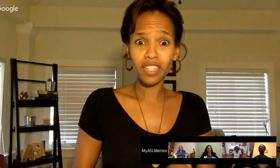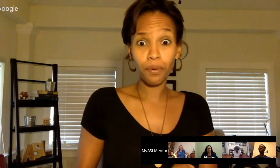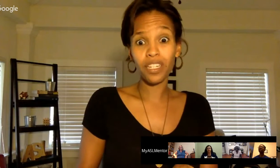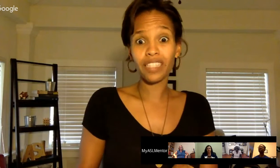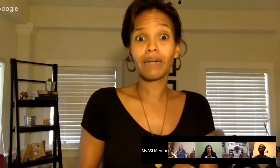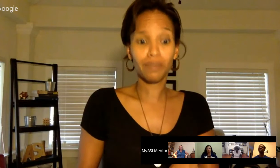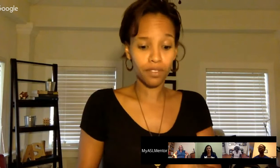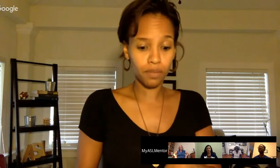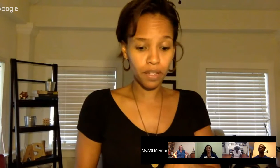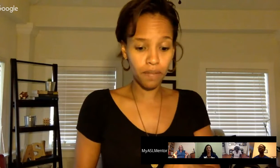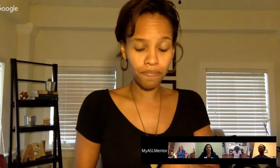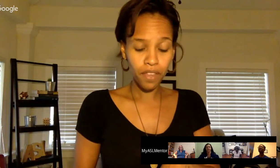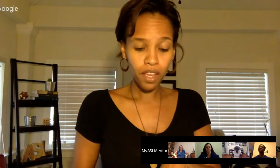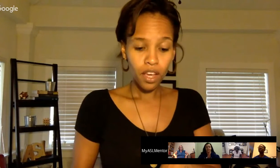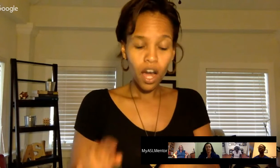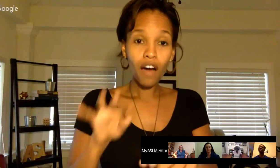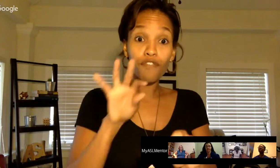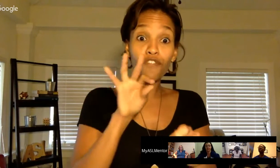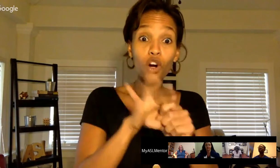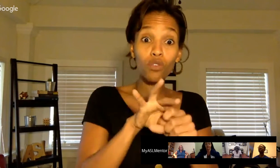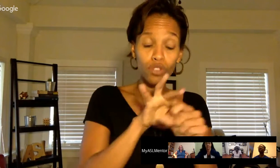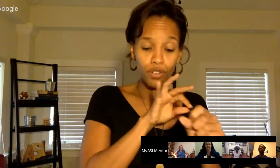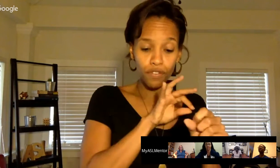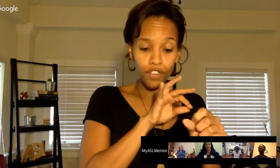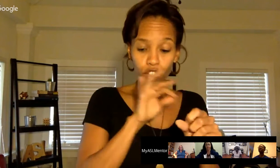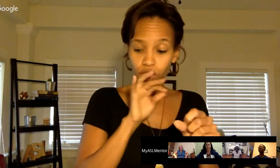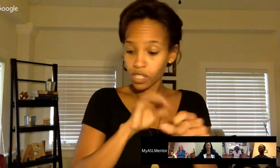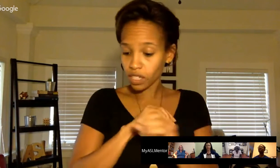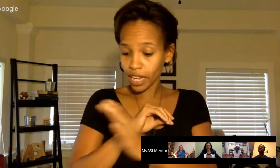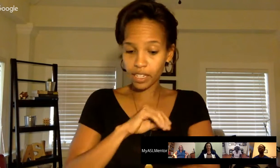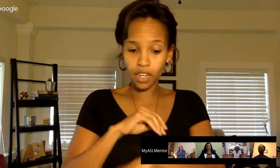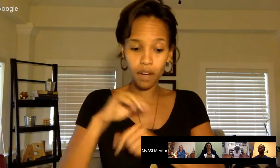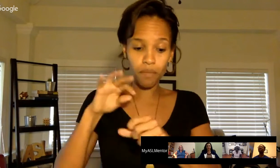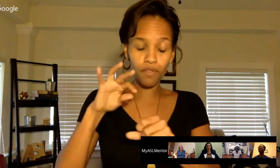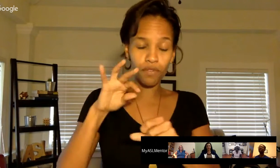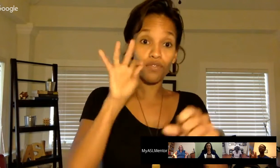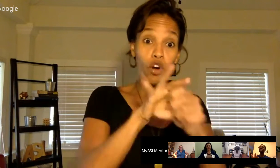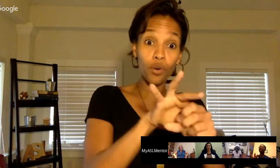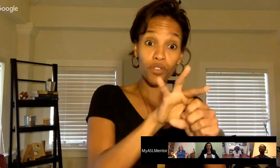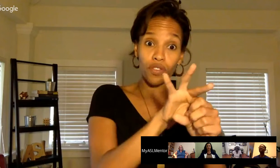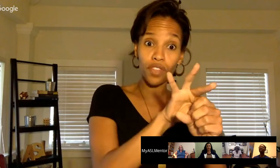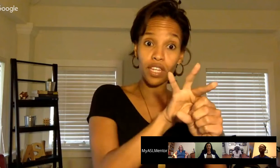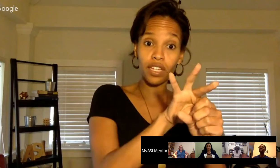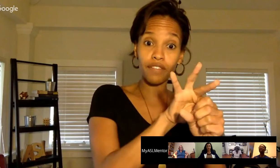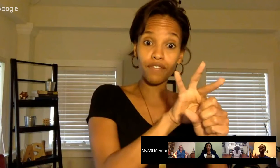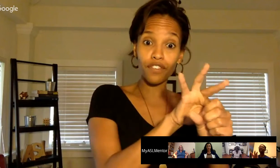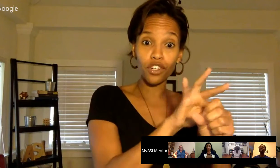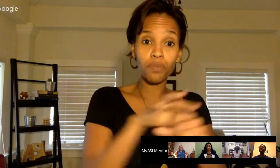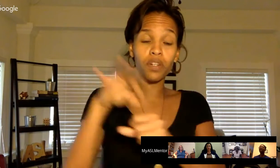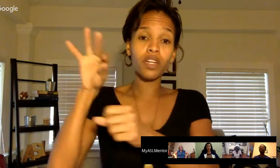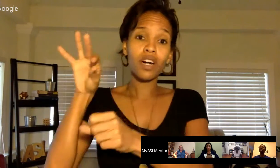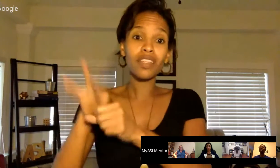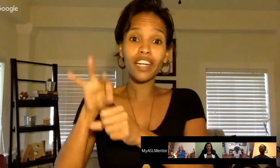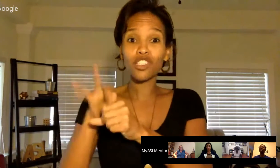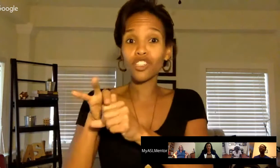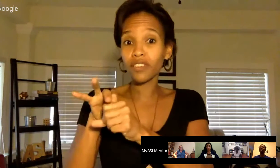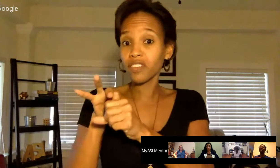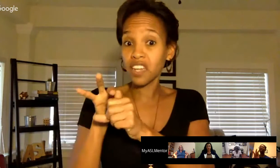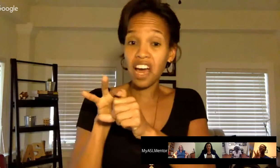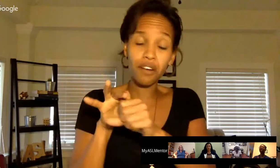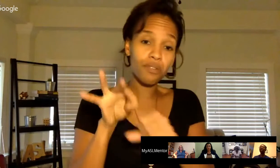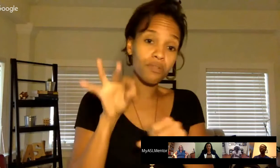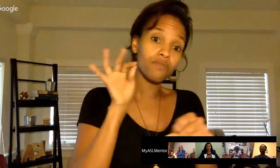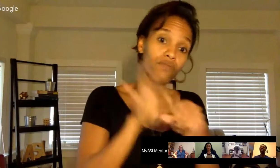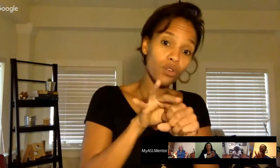They all seem pretty acceptable to me. Vote versus elect. Vote, the verb. Election,